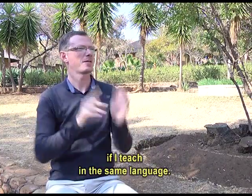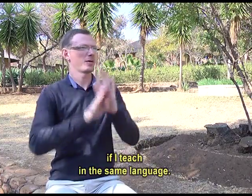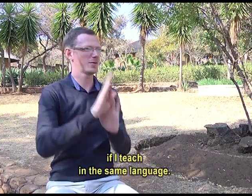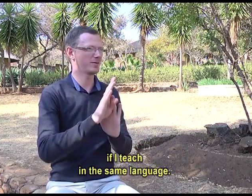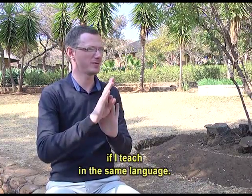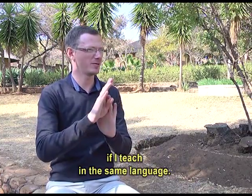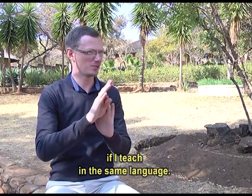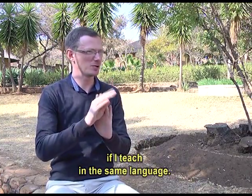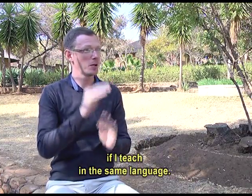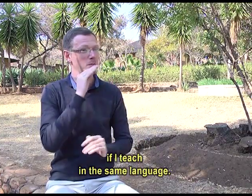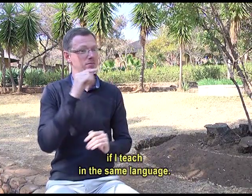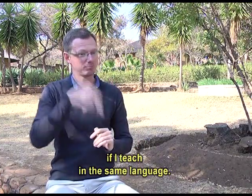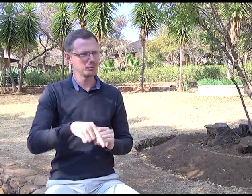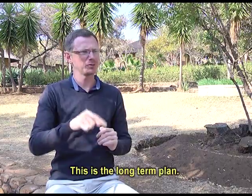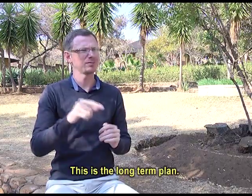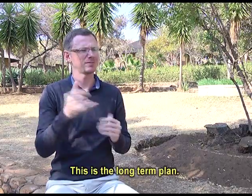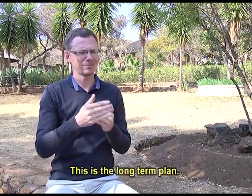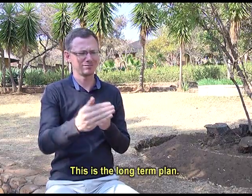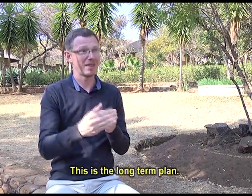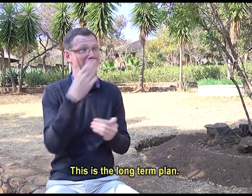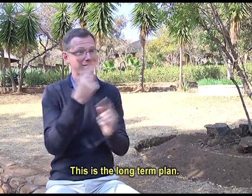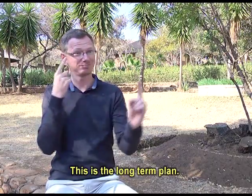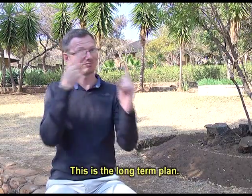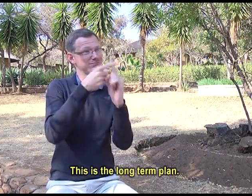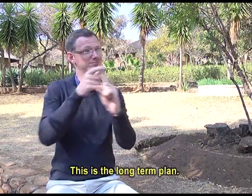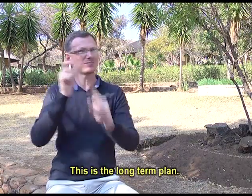in the same language. This is the long-term plan.